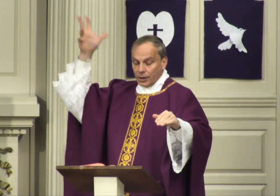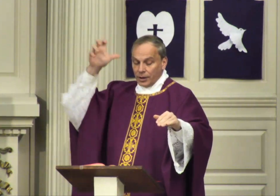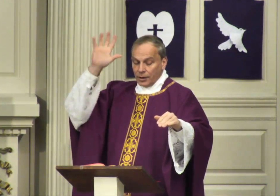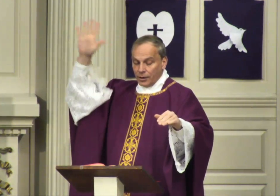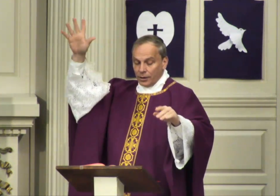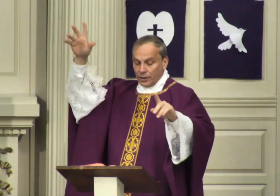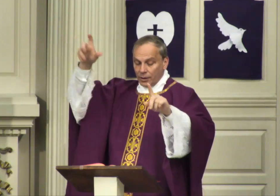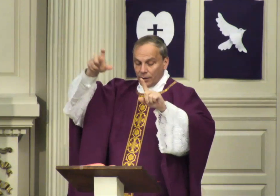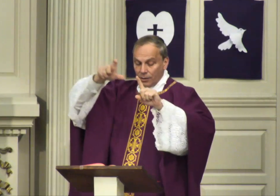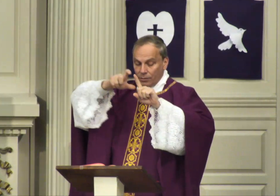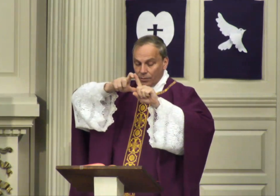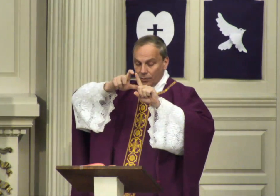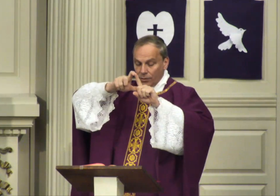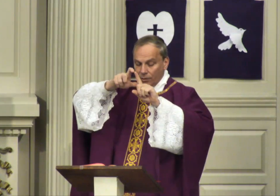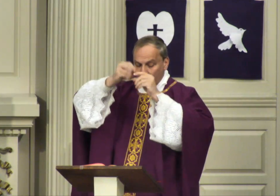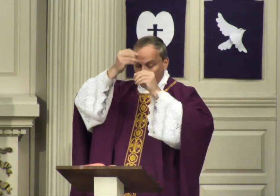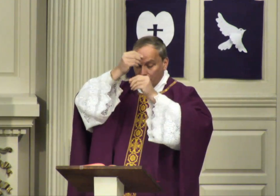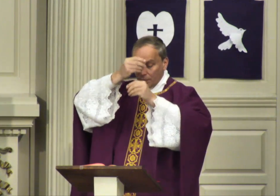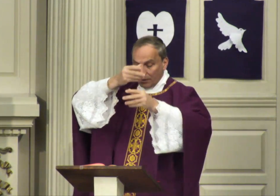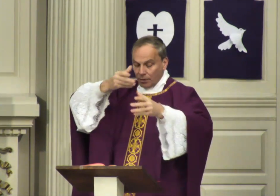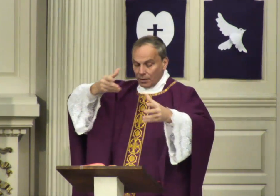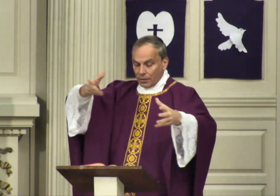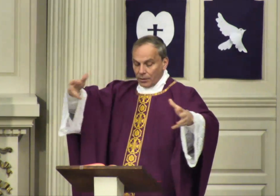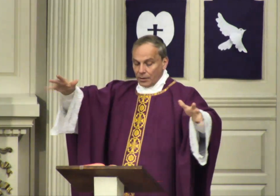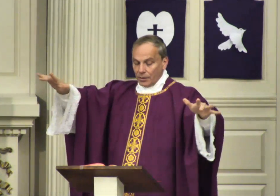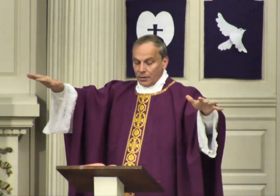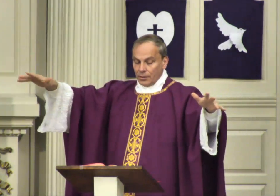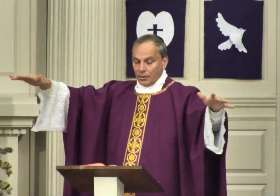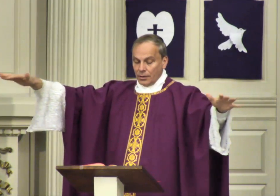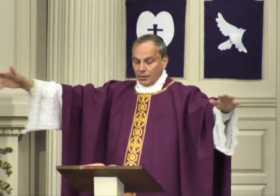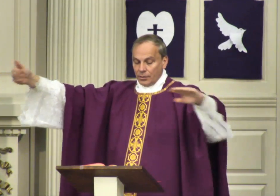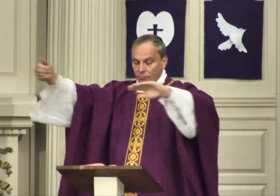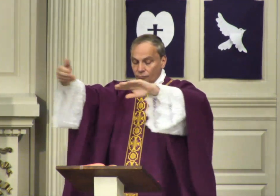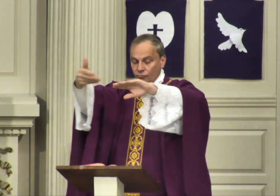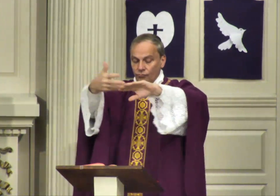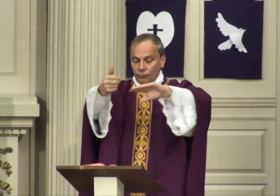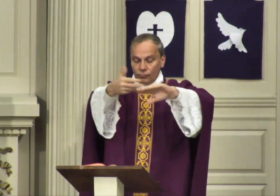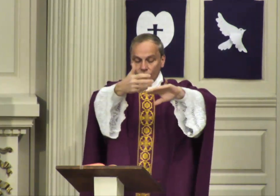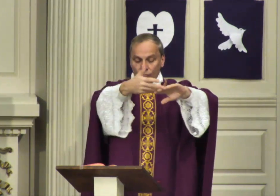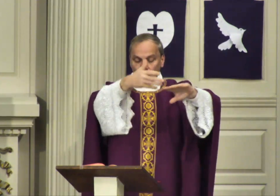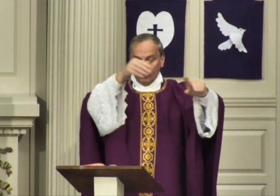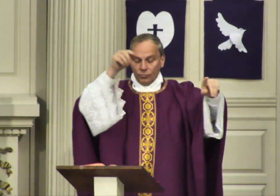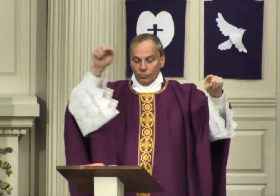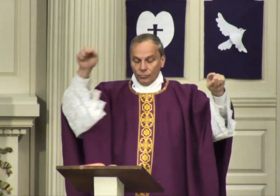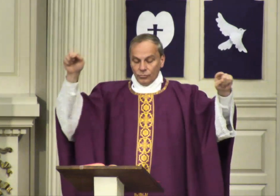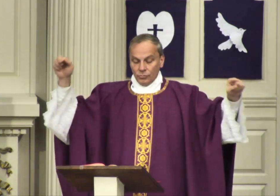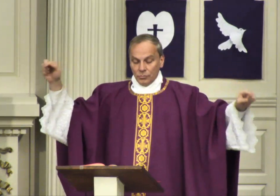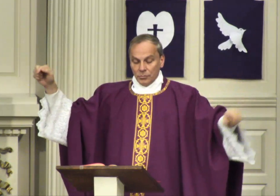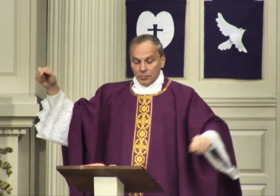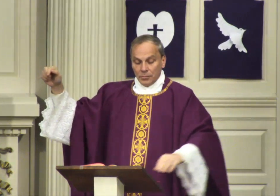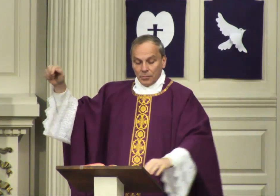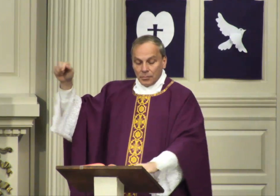Hear the word of the Lord, O nations. Declare it to the distant lands.